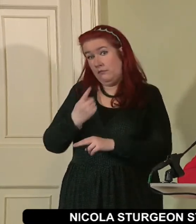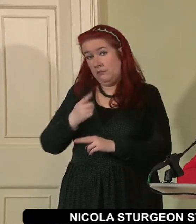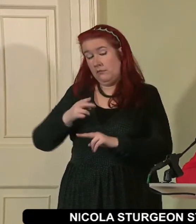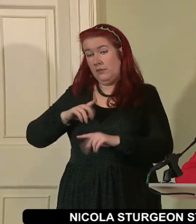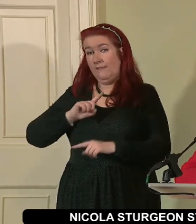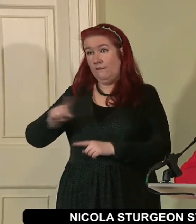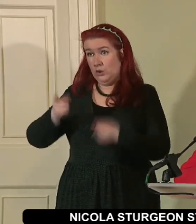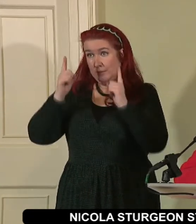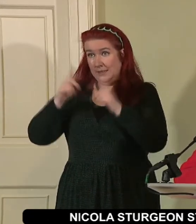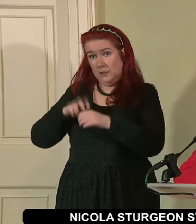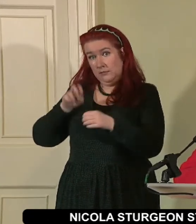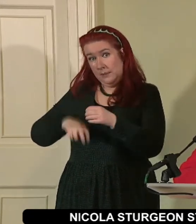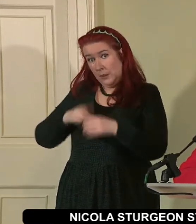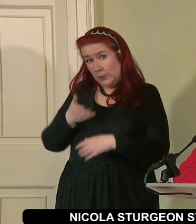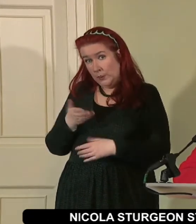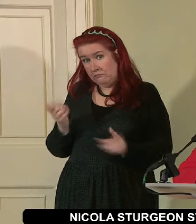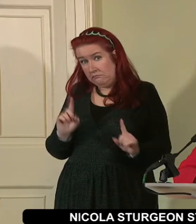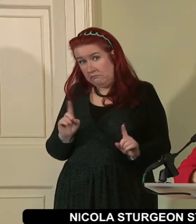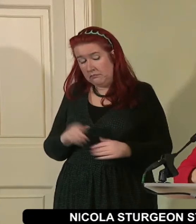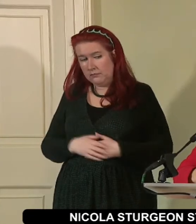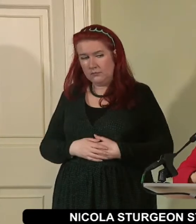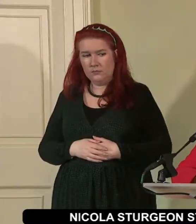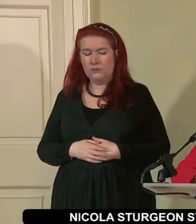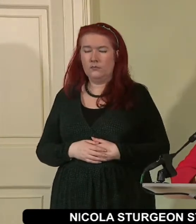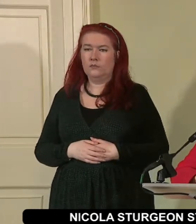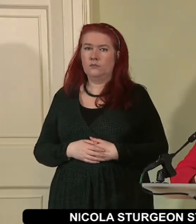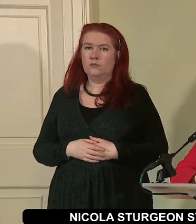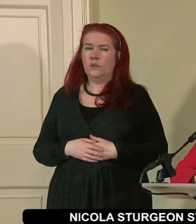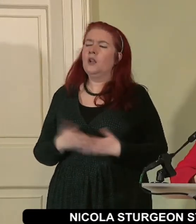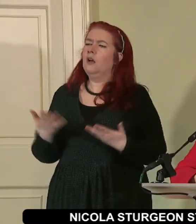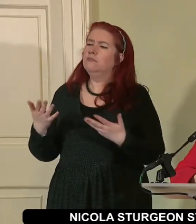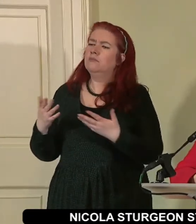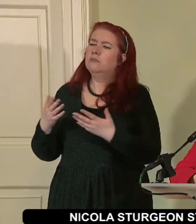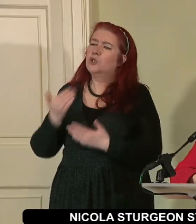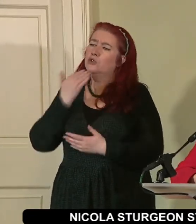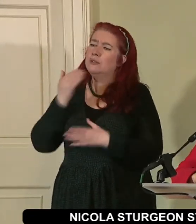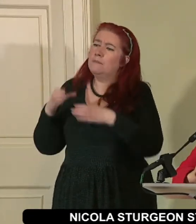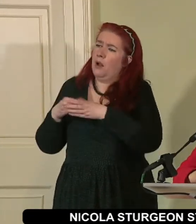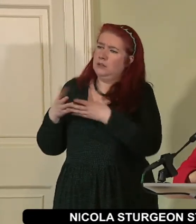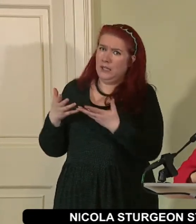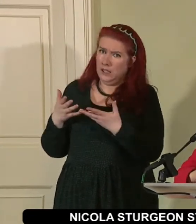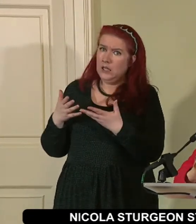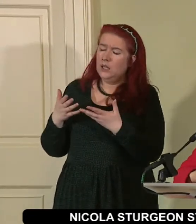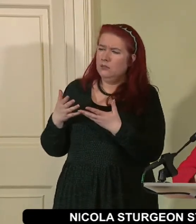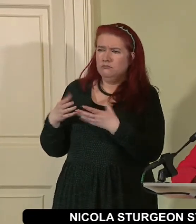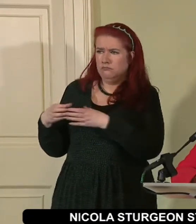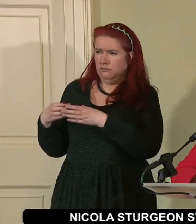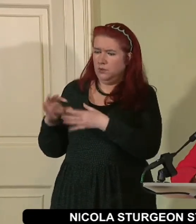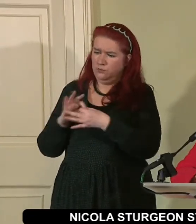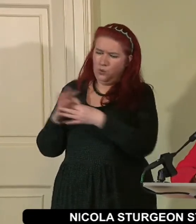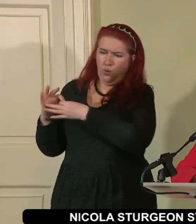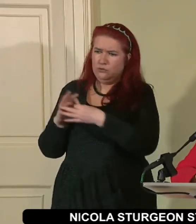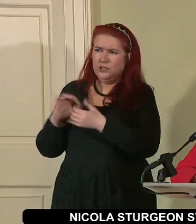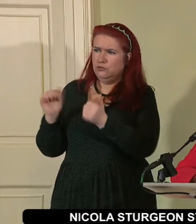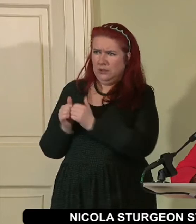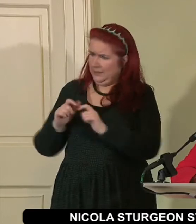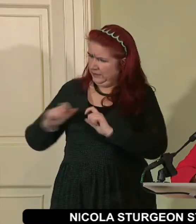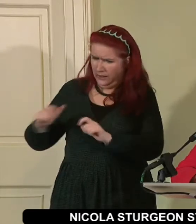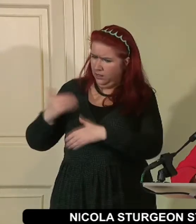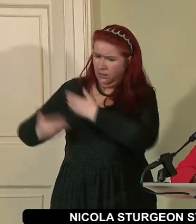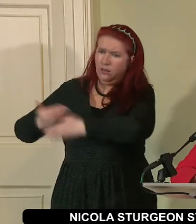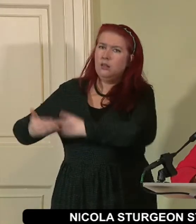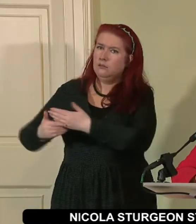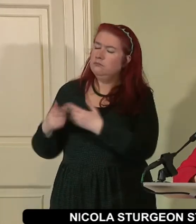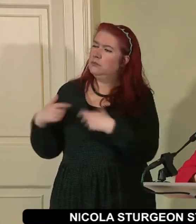are no longer in that role? The cooperation agreement stands. I'm not going to try to dictate anything